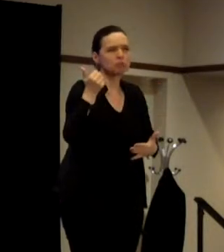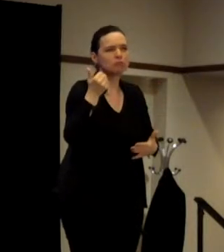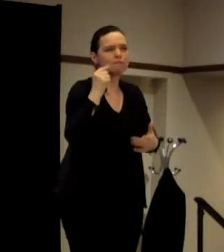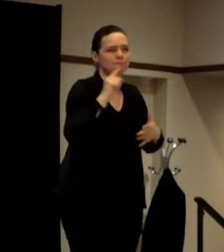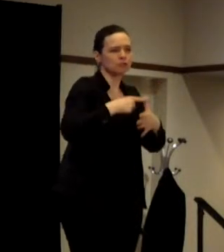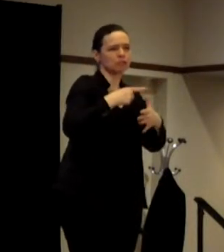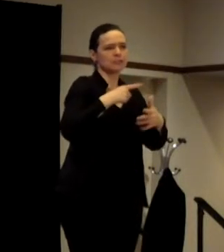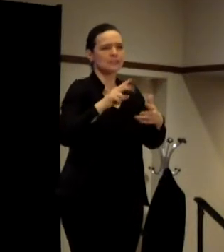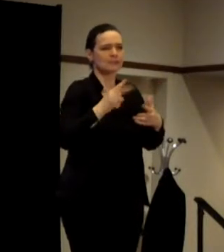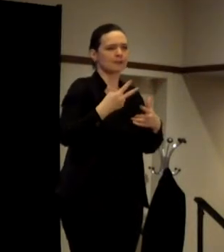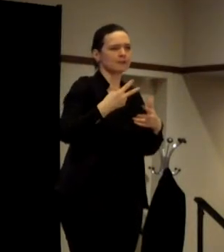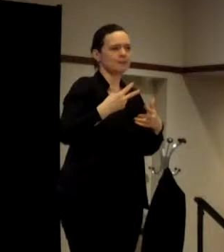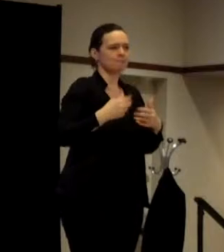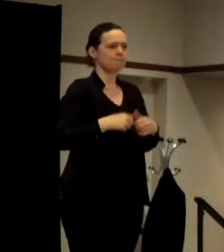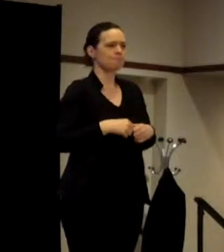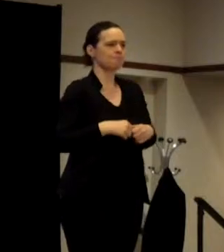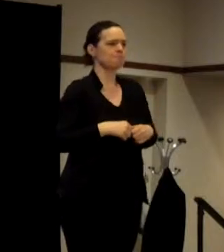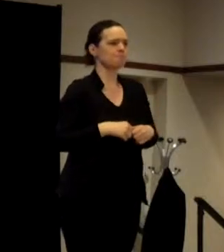think